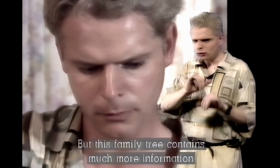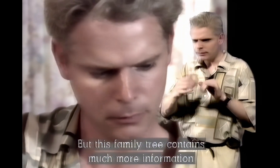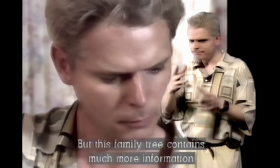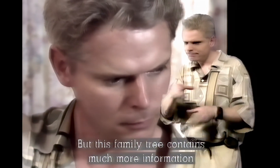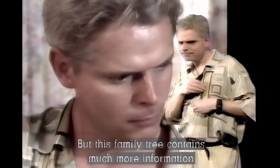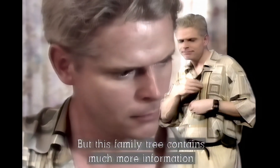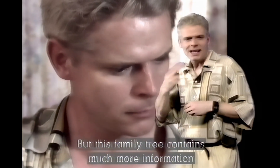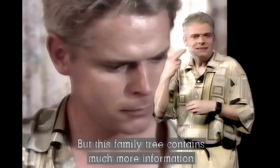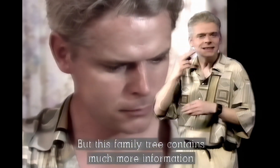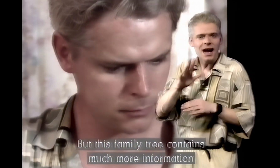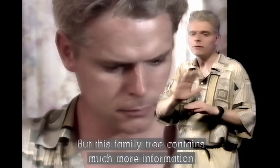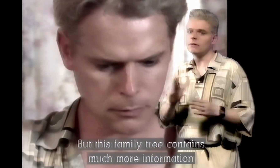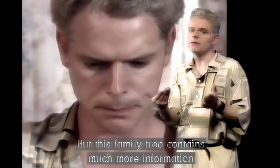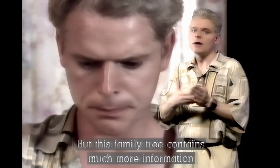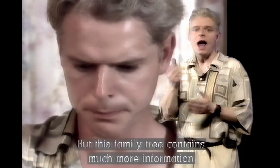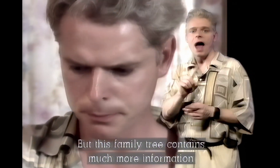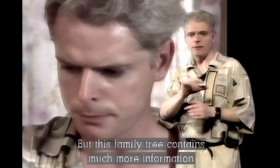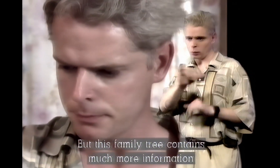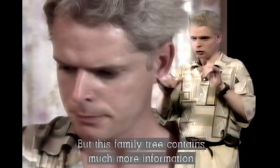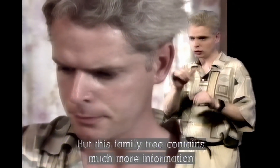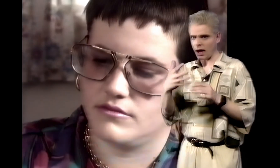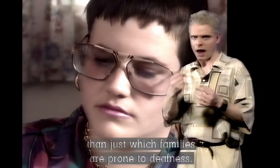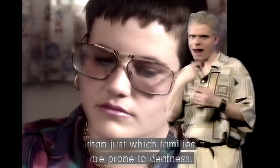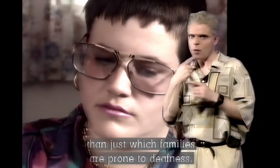than merely facts about which families in the town are prone to deafness.